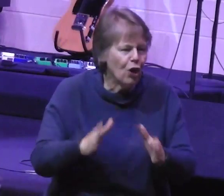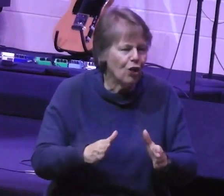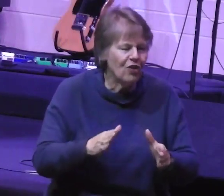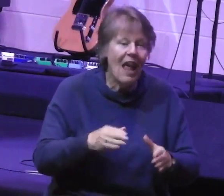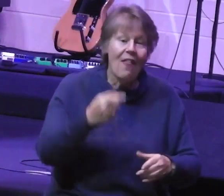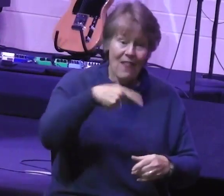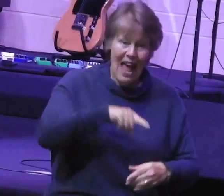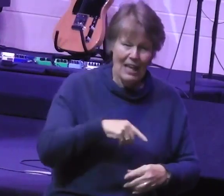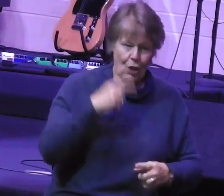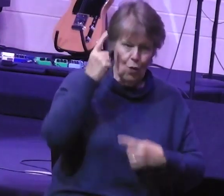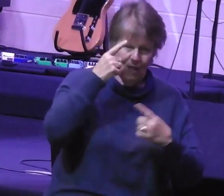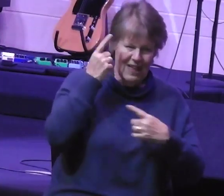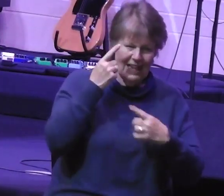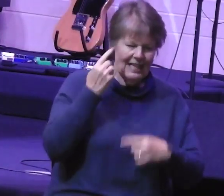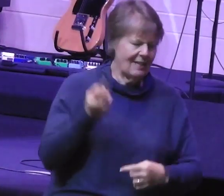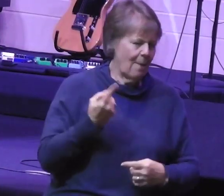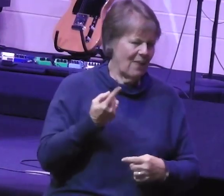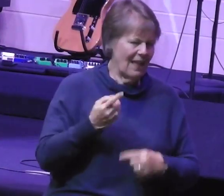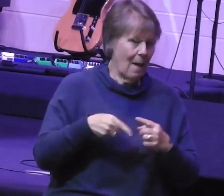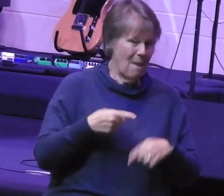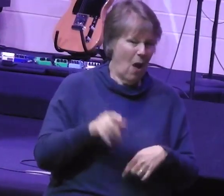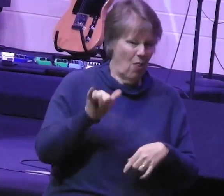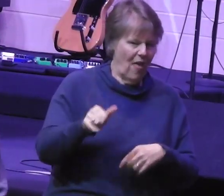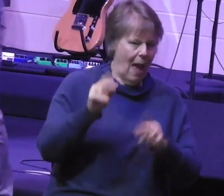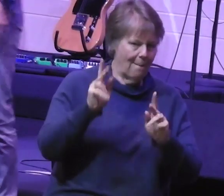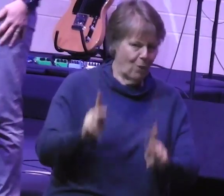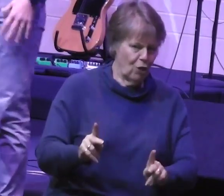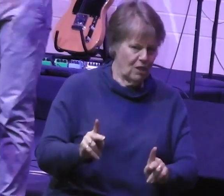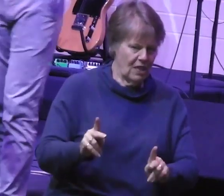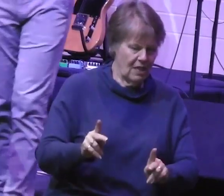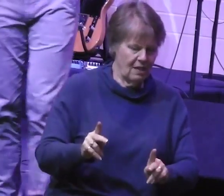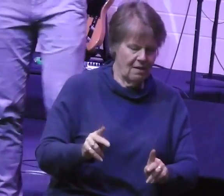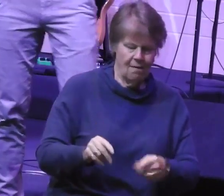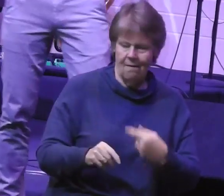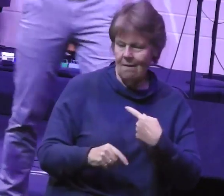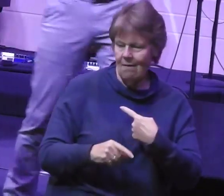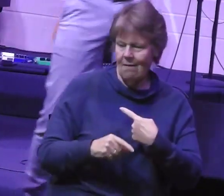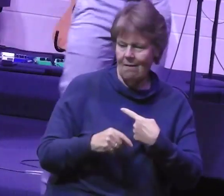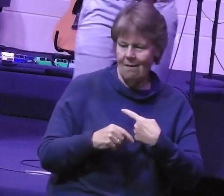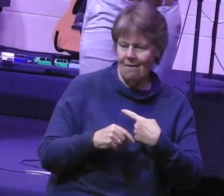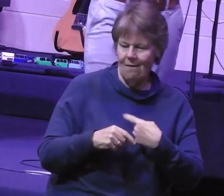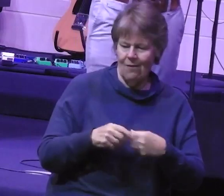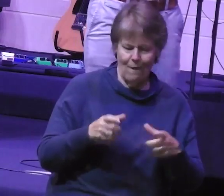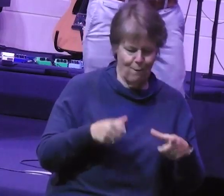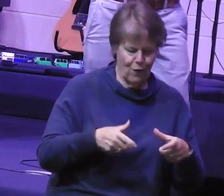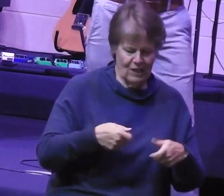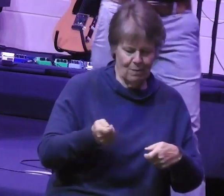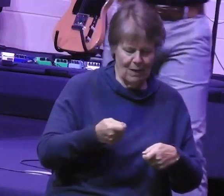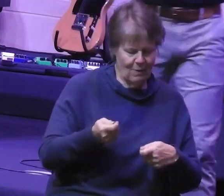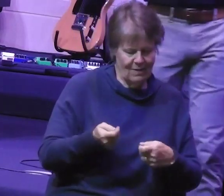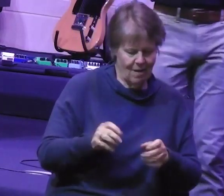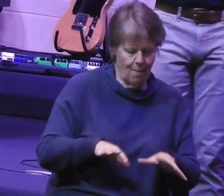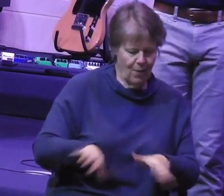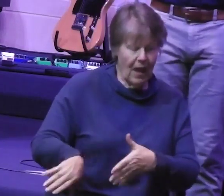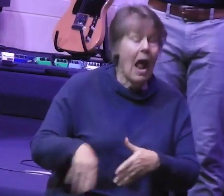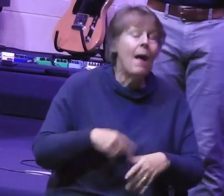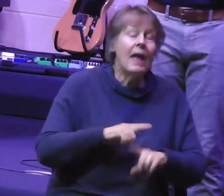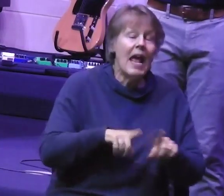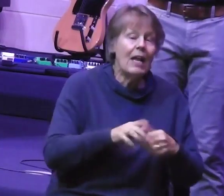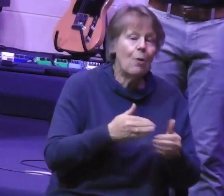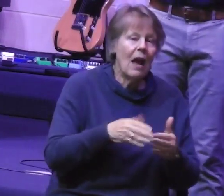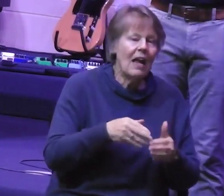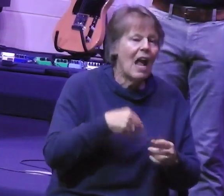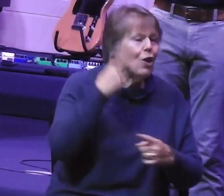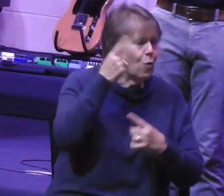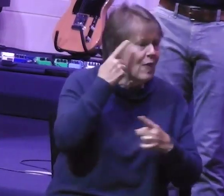that person. The Frisbee's that was the whole point of the Frisbee. You have a thought in your head about that person, and the